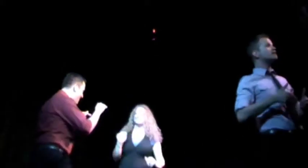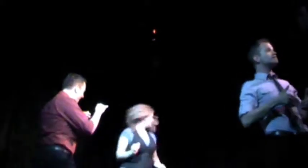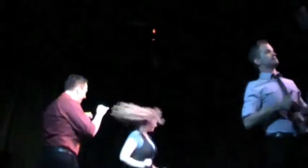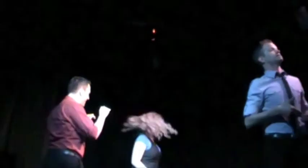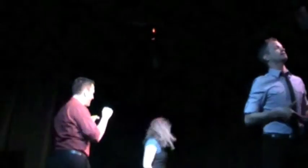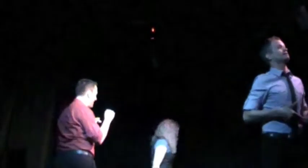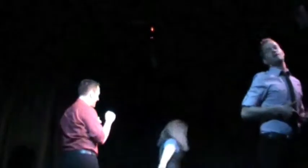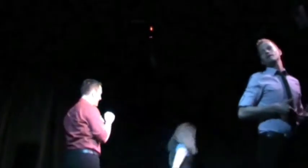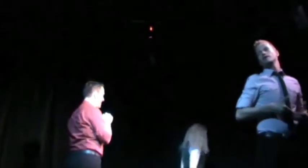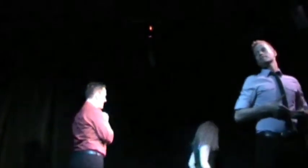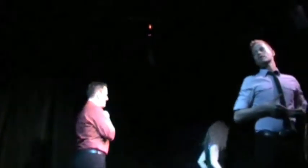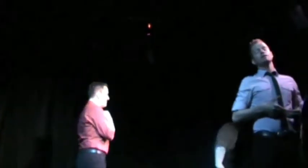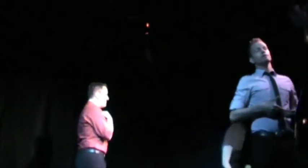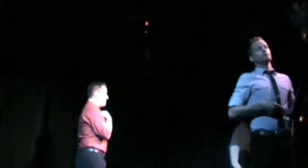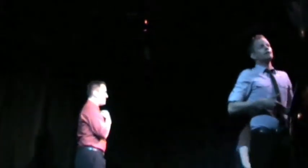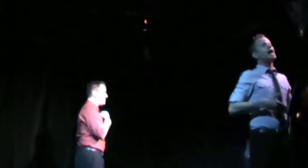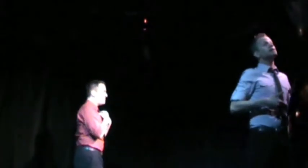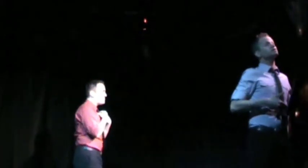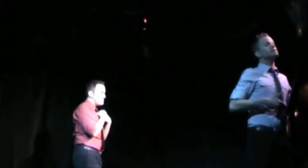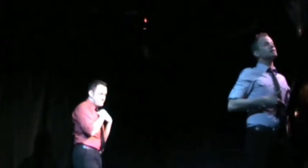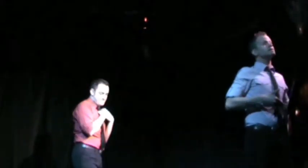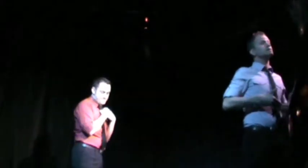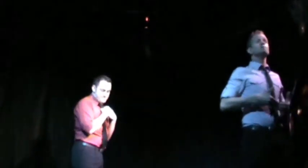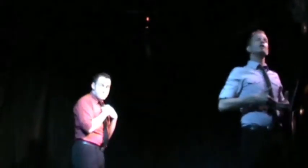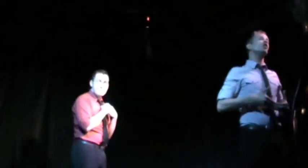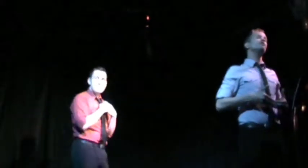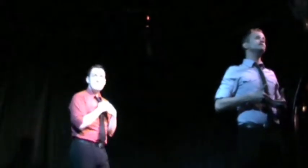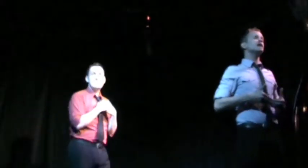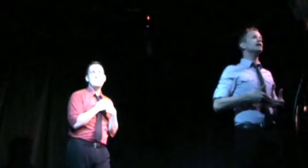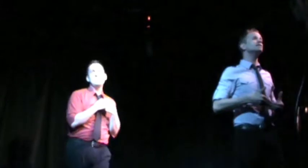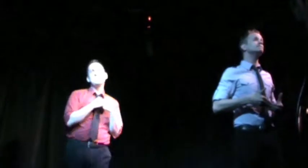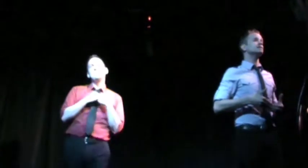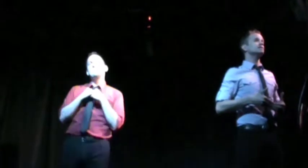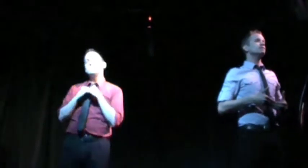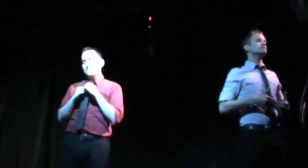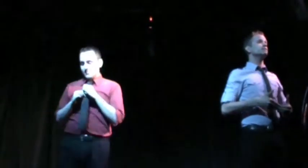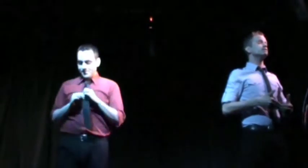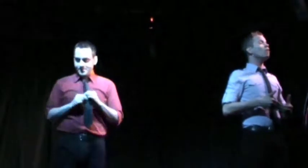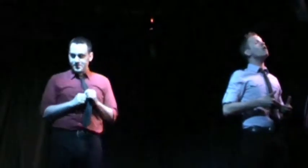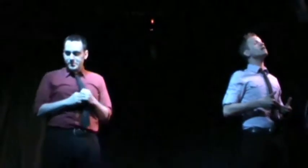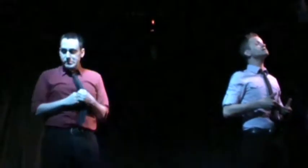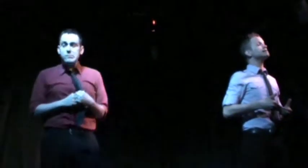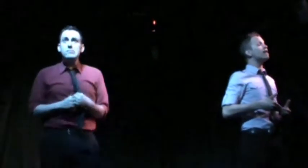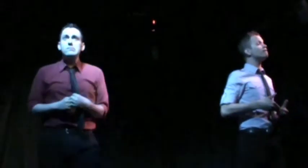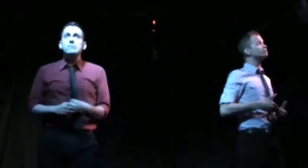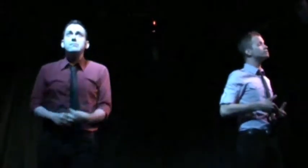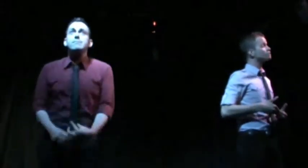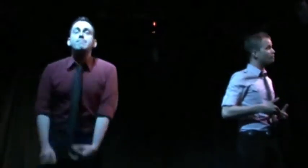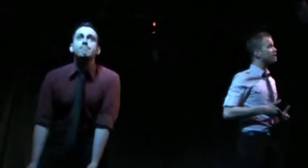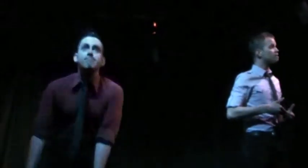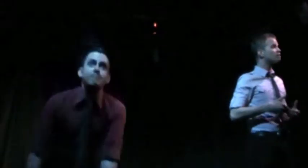Travis. Guys would tease him all the time. To ignore his love was the greater